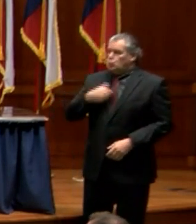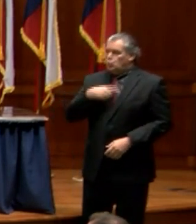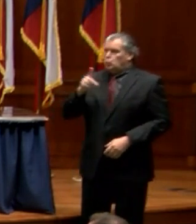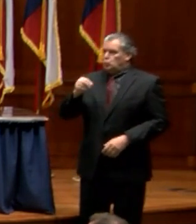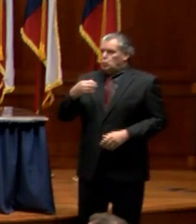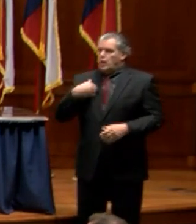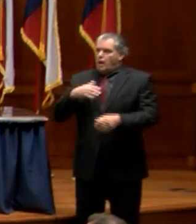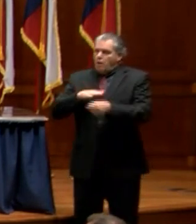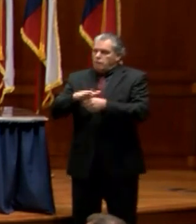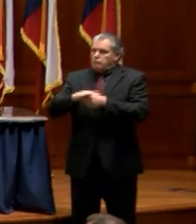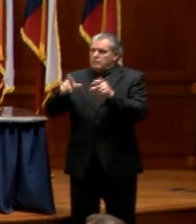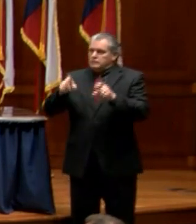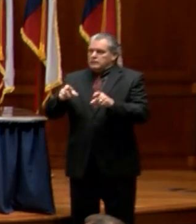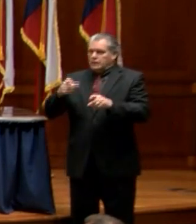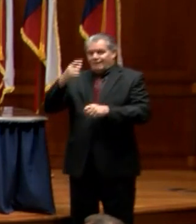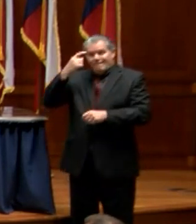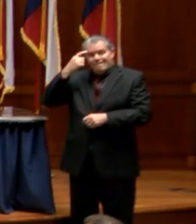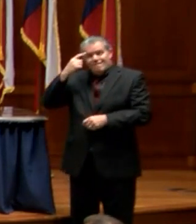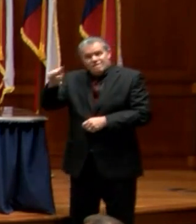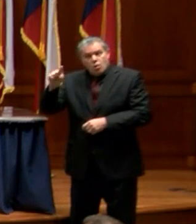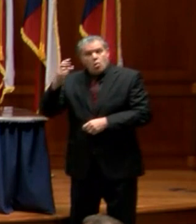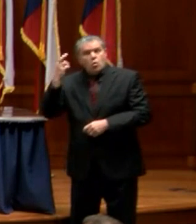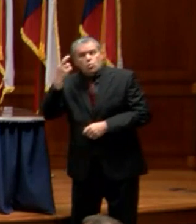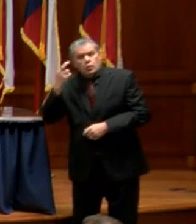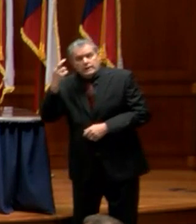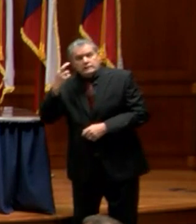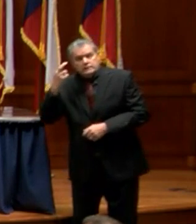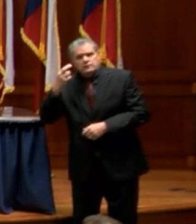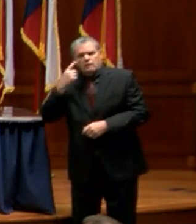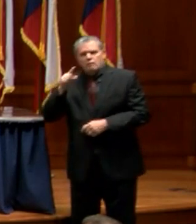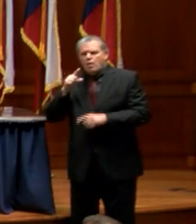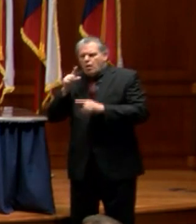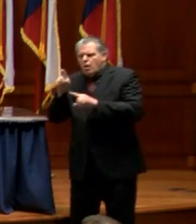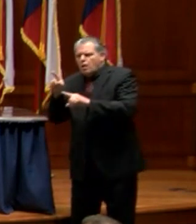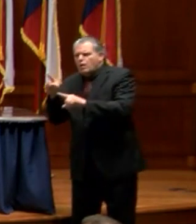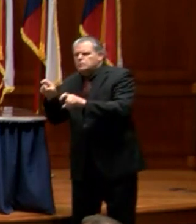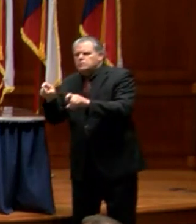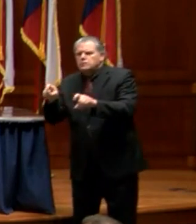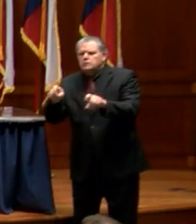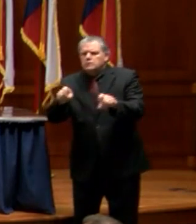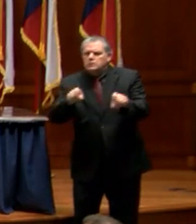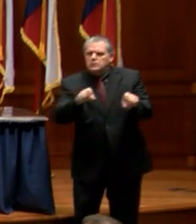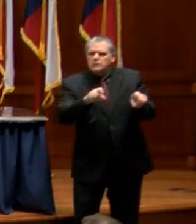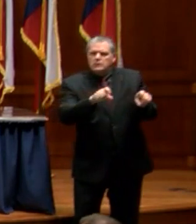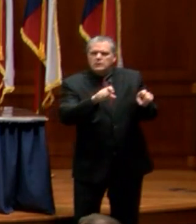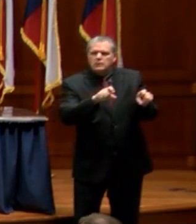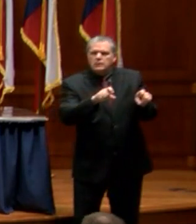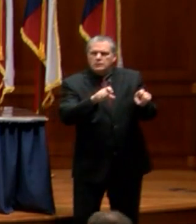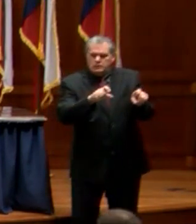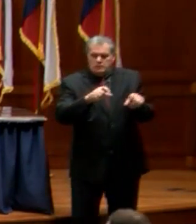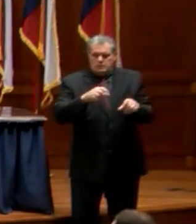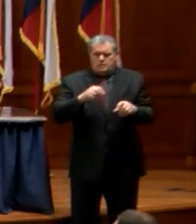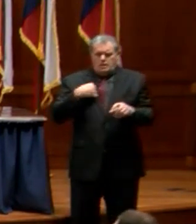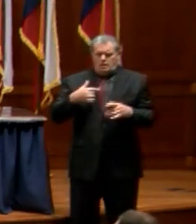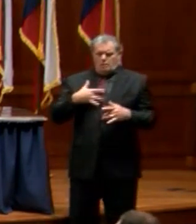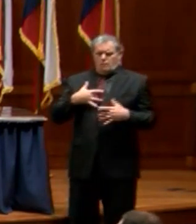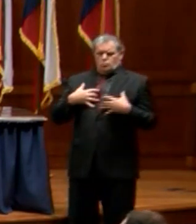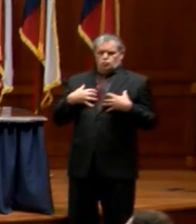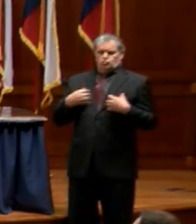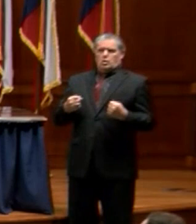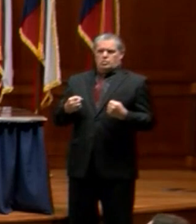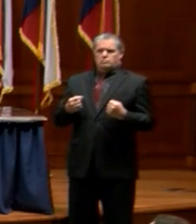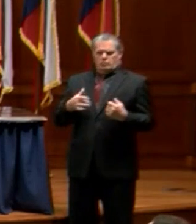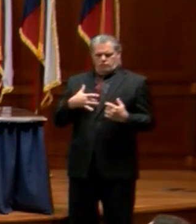testing capacity for the purposes of public health surveillance. So I think that I'm very confident that